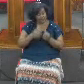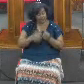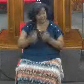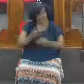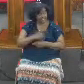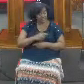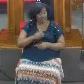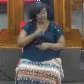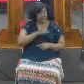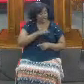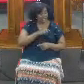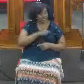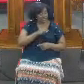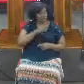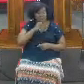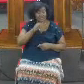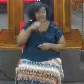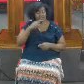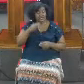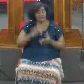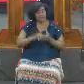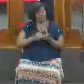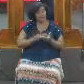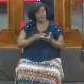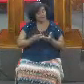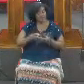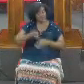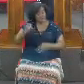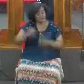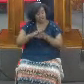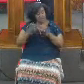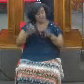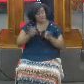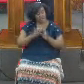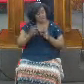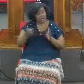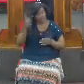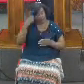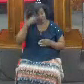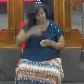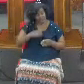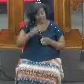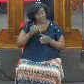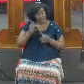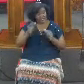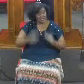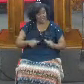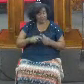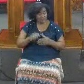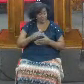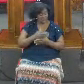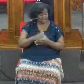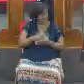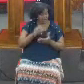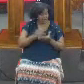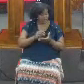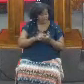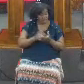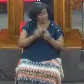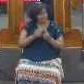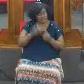been guilty of not saying to the Holy Spirit, open a door for me to be able to share the gospel with this